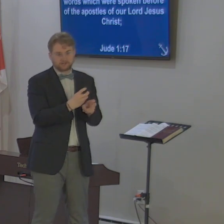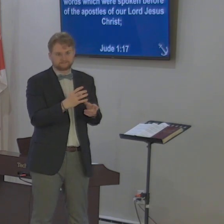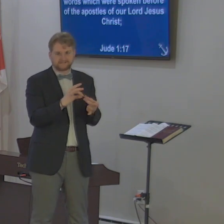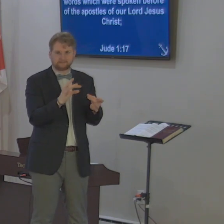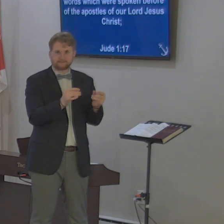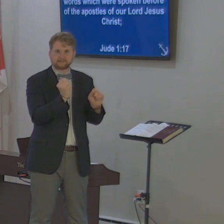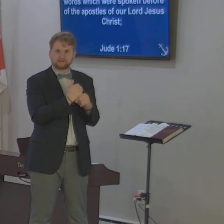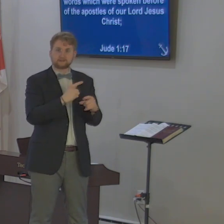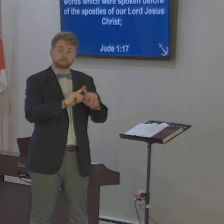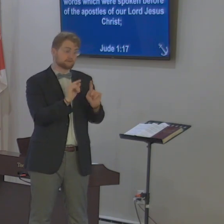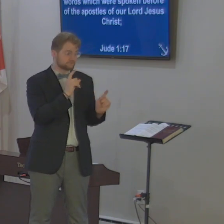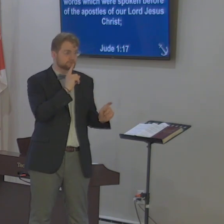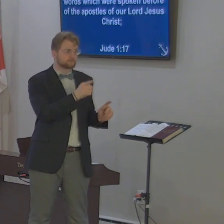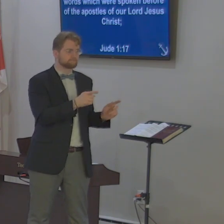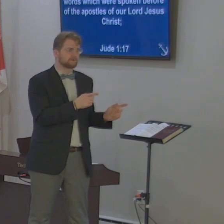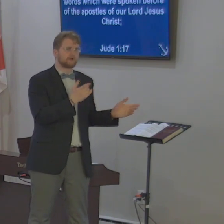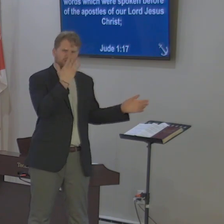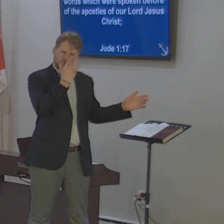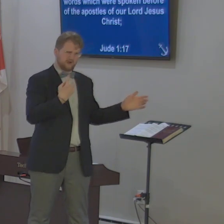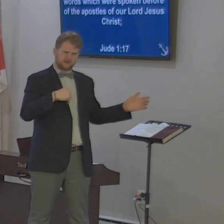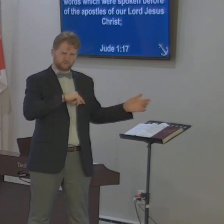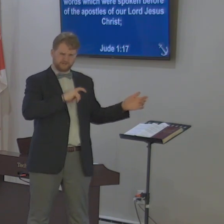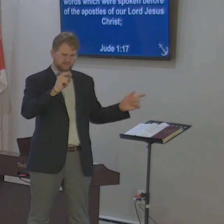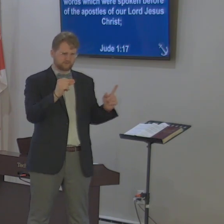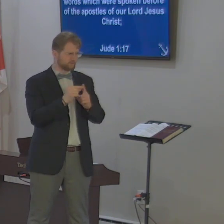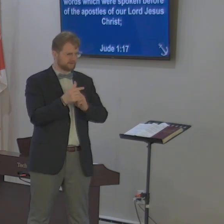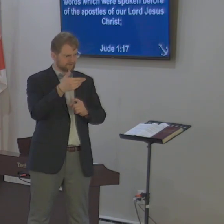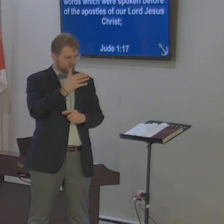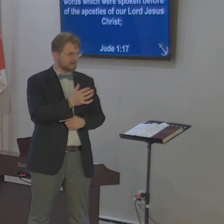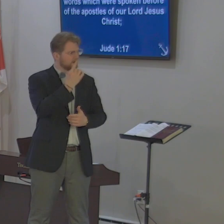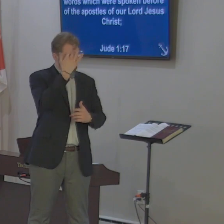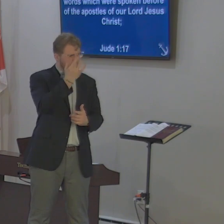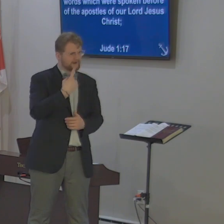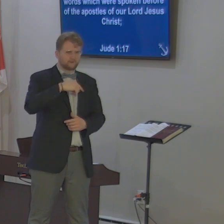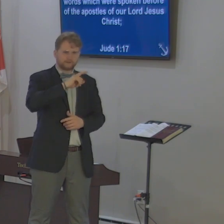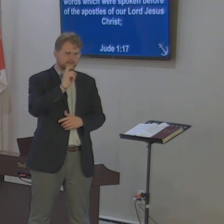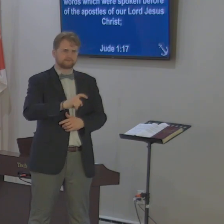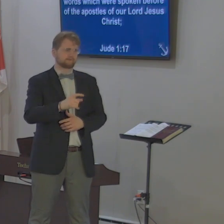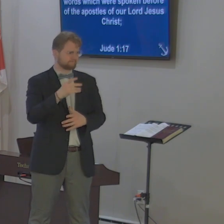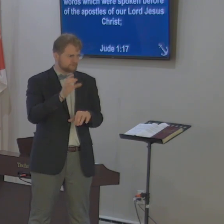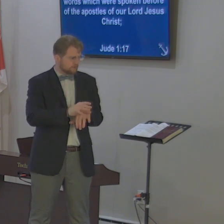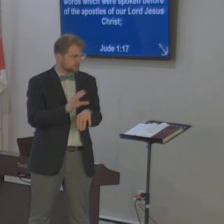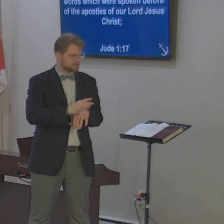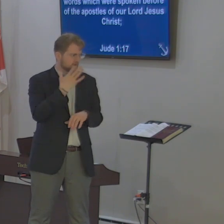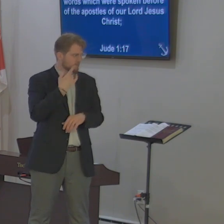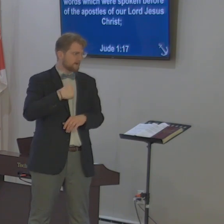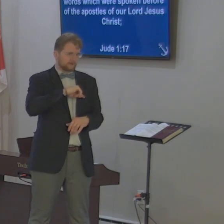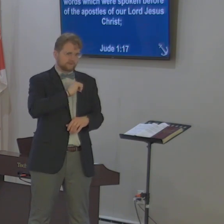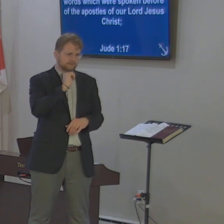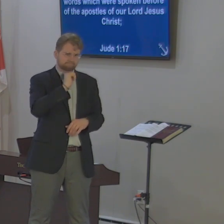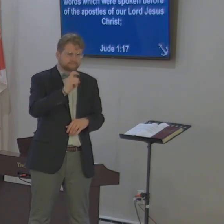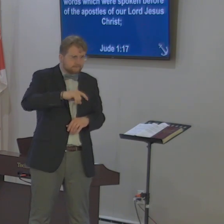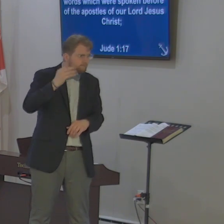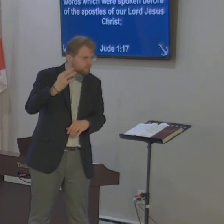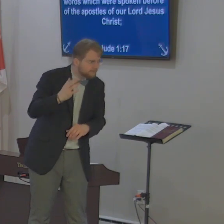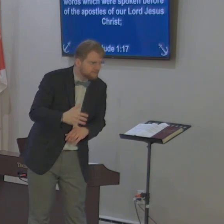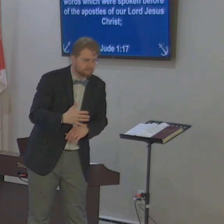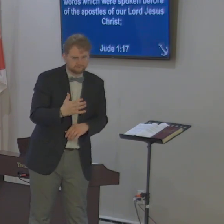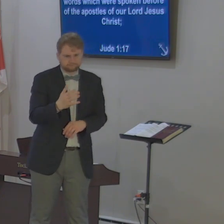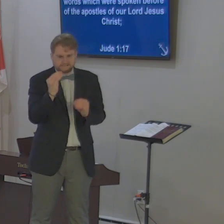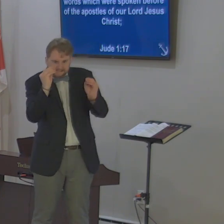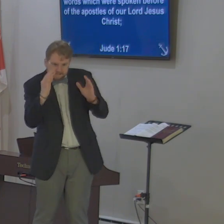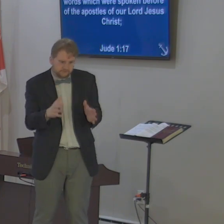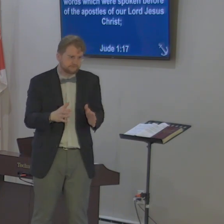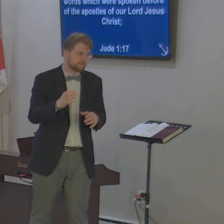true. Why do we need the word of God? Why do we need the church? Why do we need preachers? Why do we need teachers? Why do we need